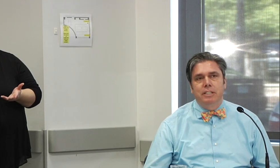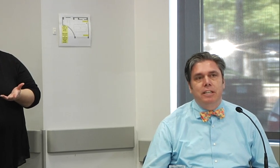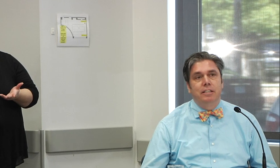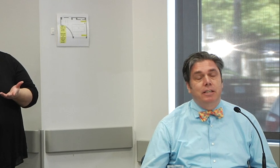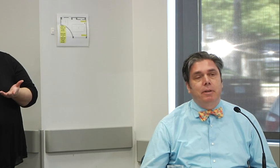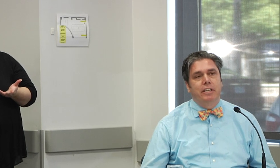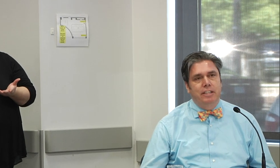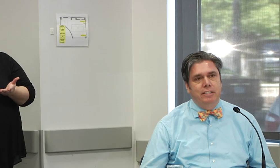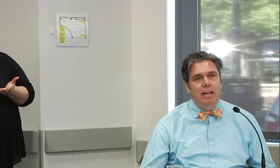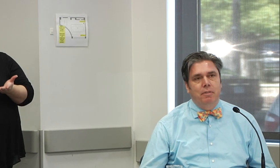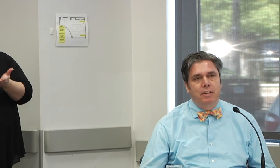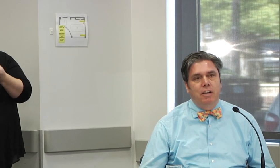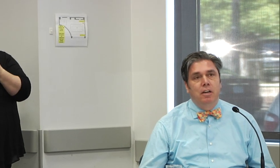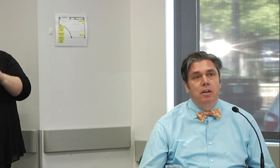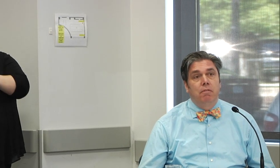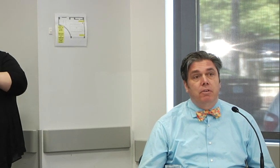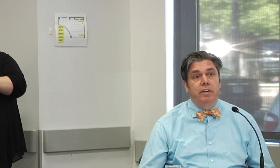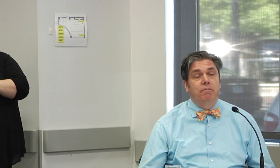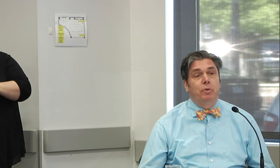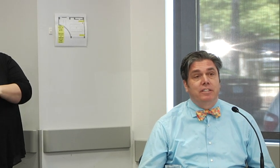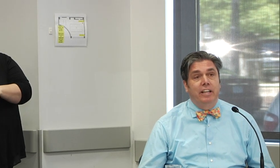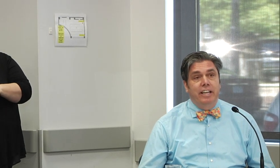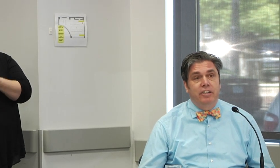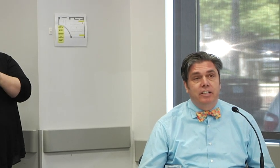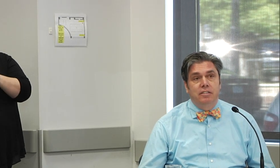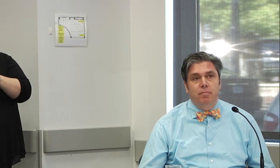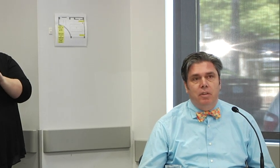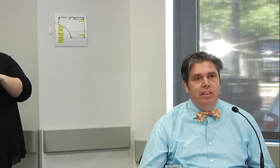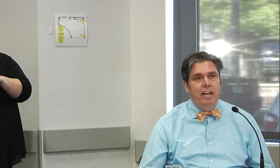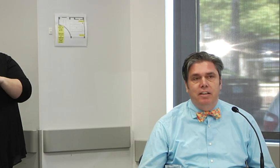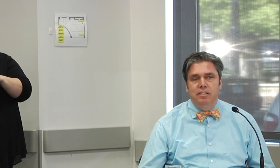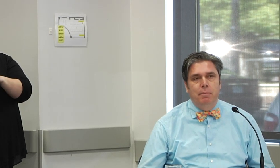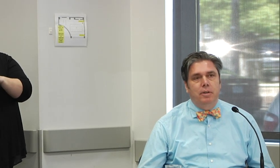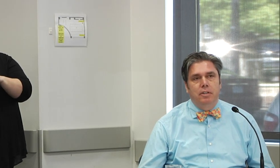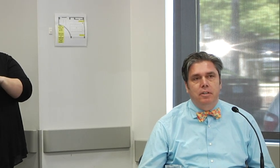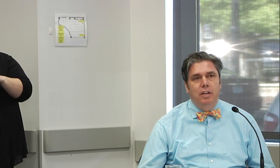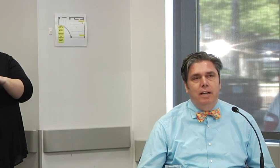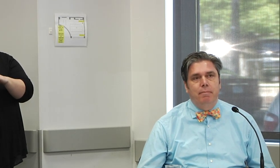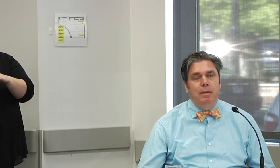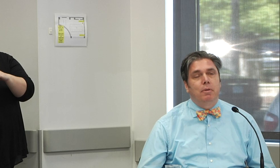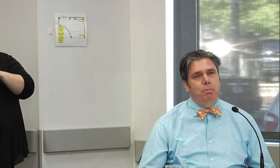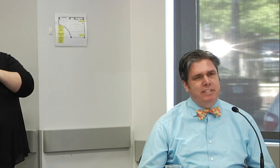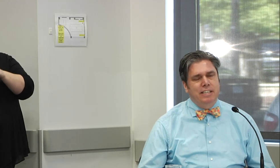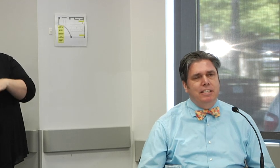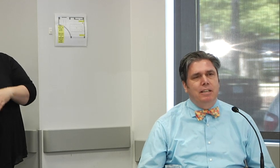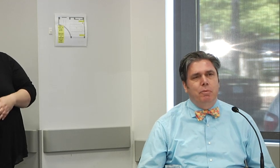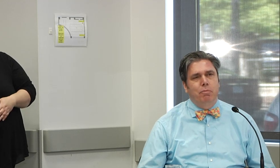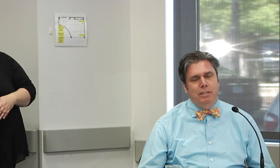see typically this time of year for influenza-like illness. That typical people